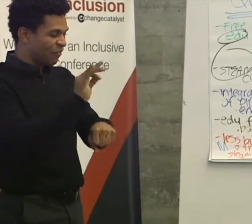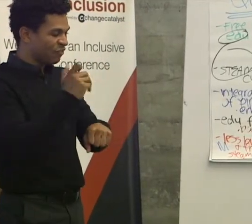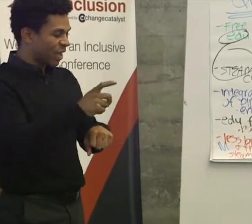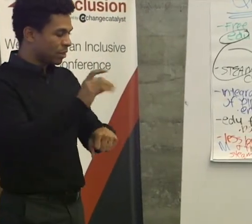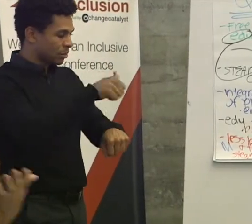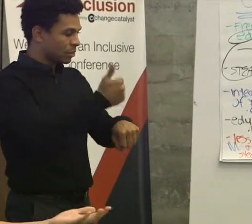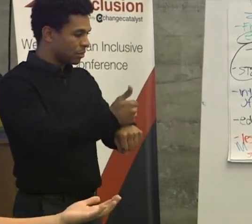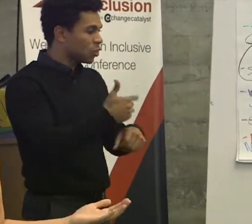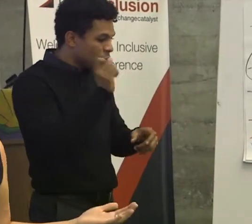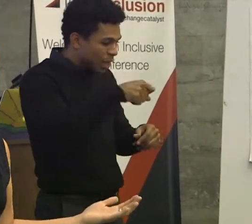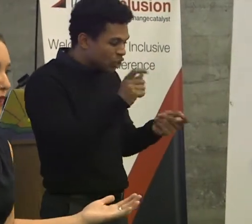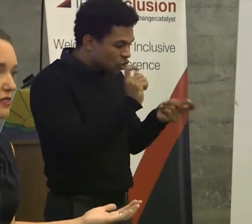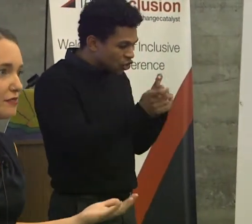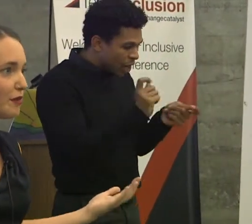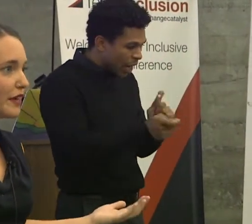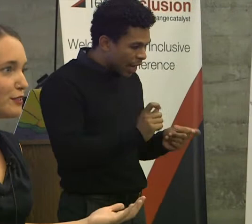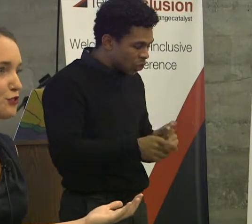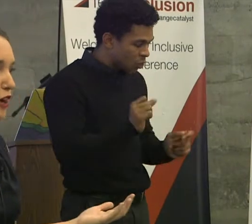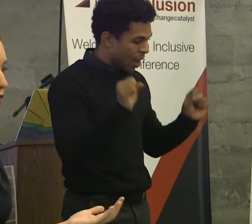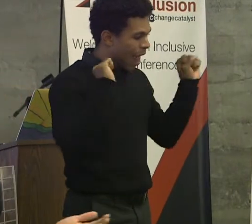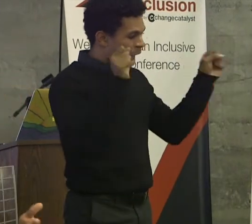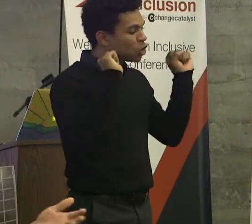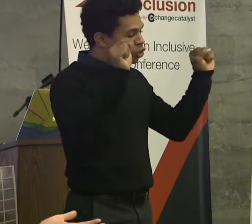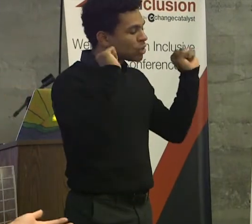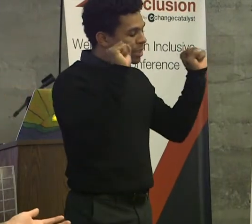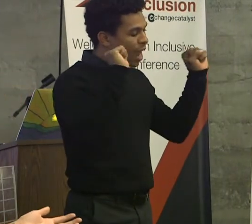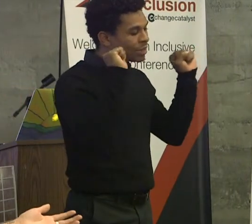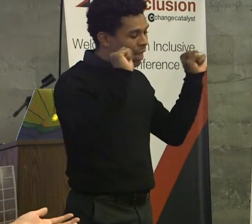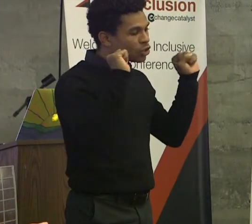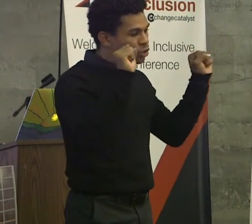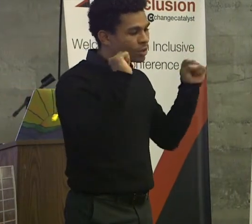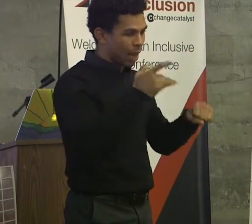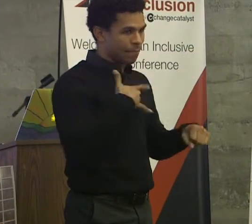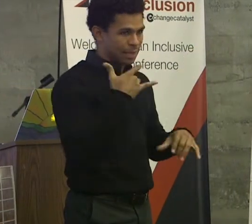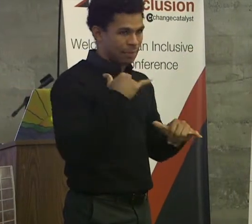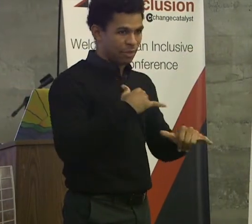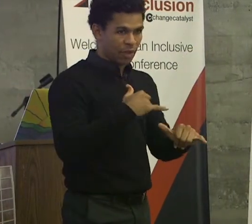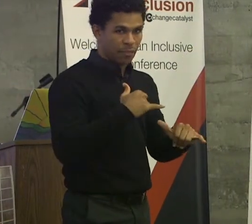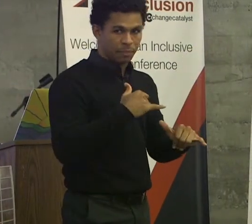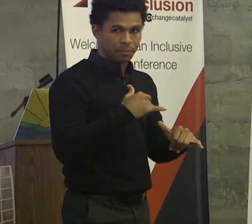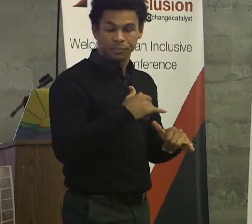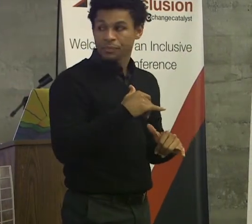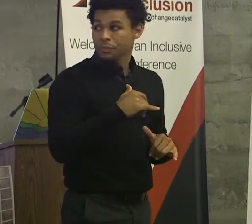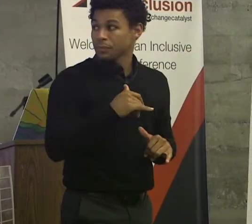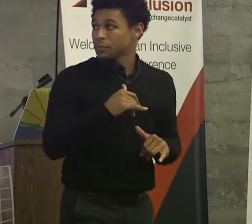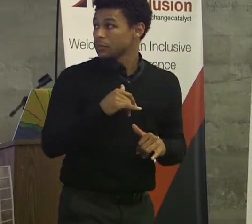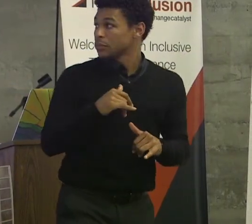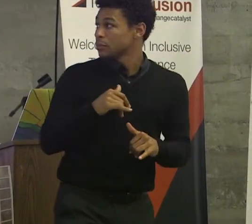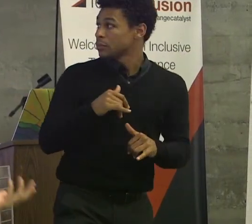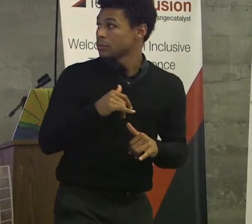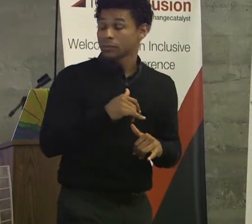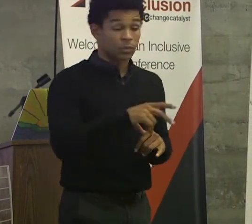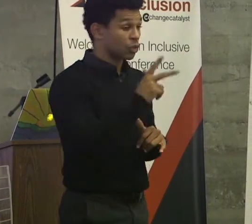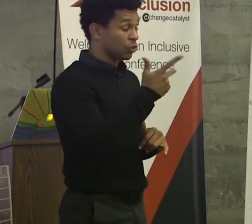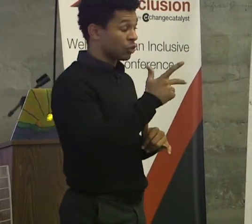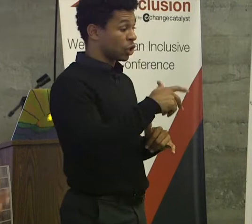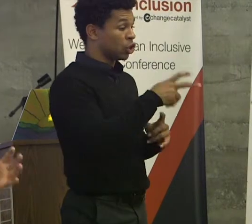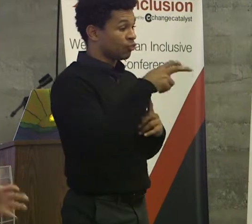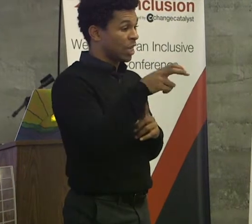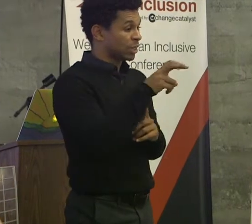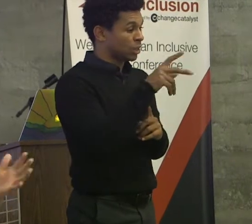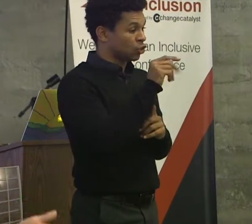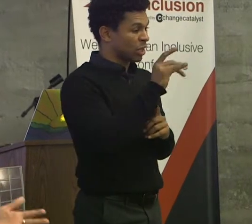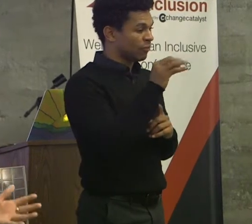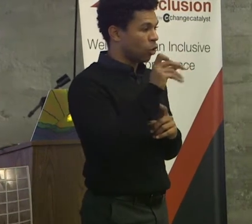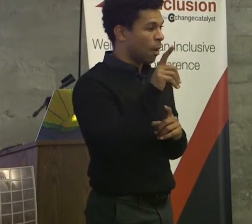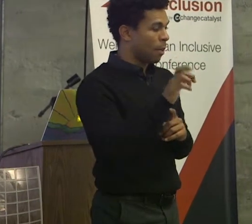We can work it out in the same way that we lift weights if we want to get stronger, or we run distance, we can eventually get to a marathon. The third thing is it's transferable. We're